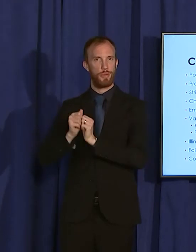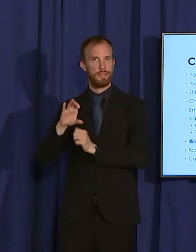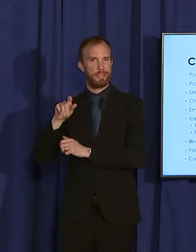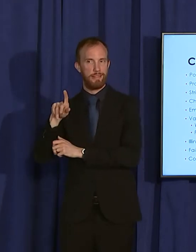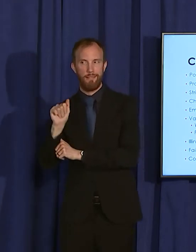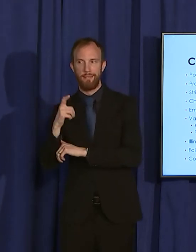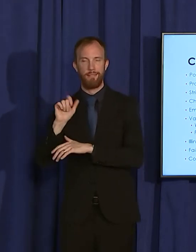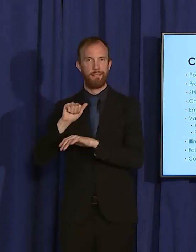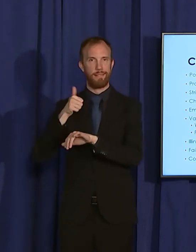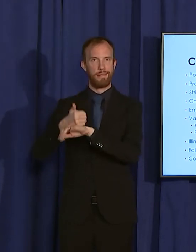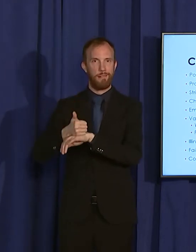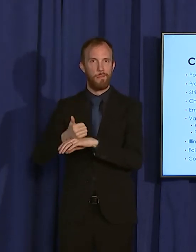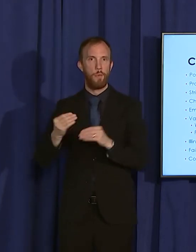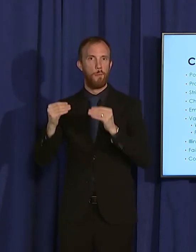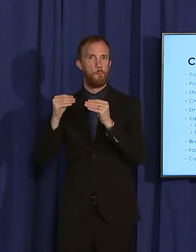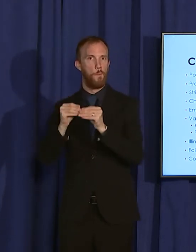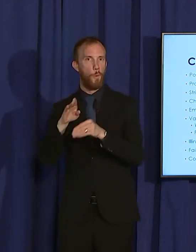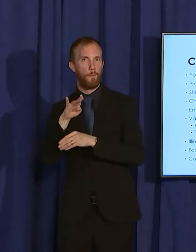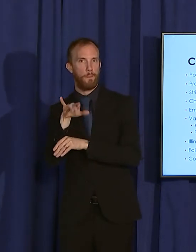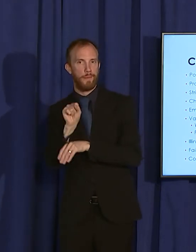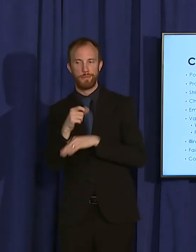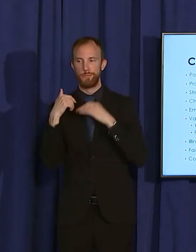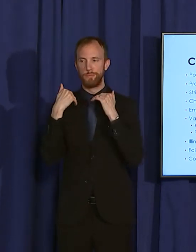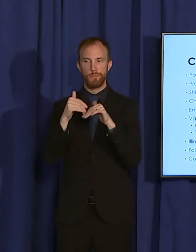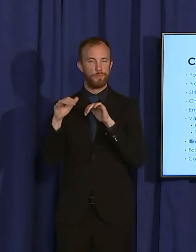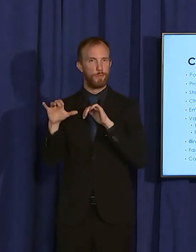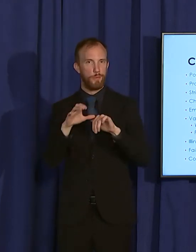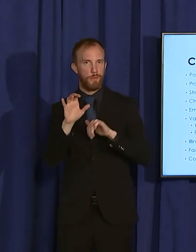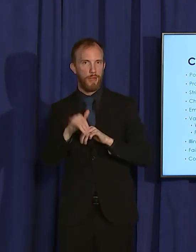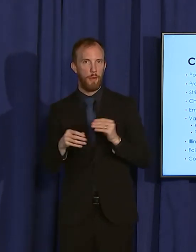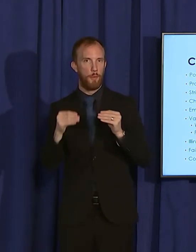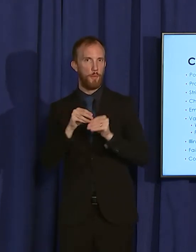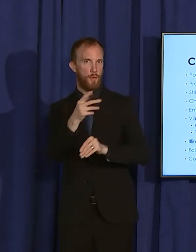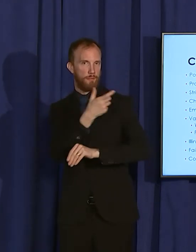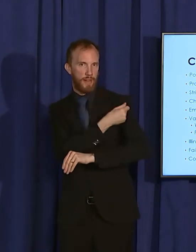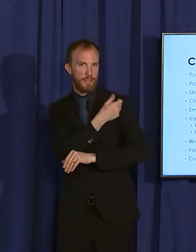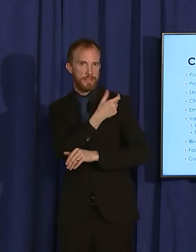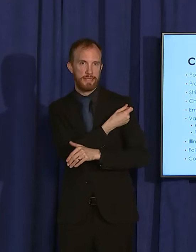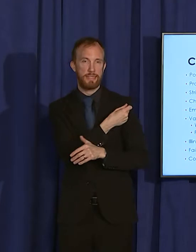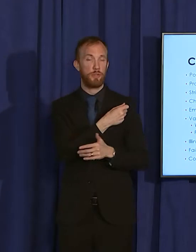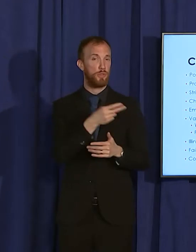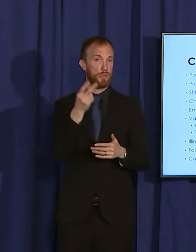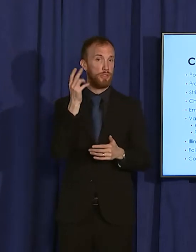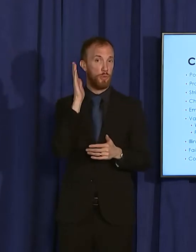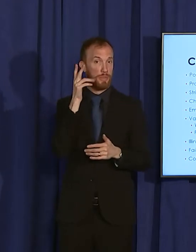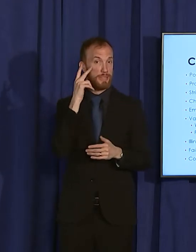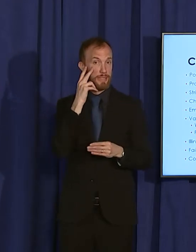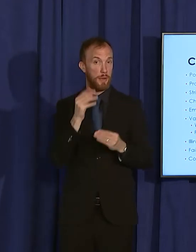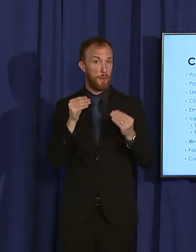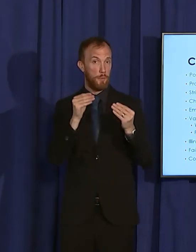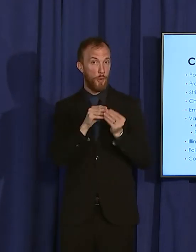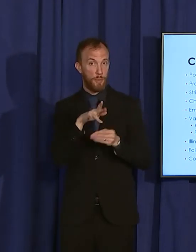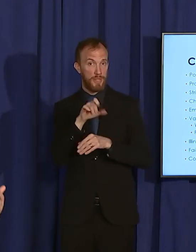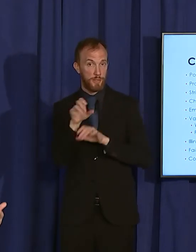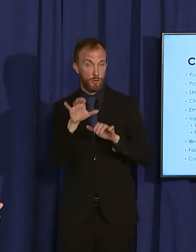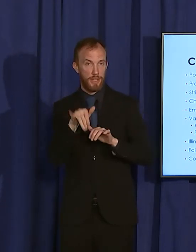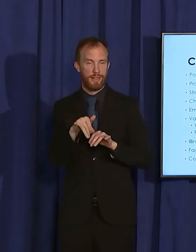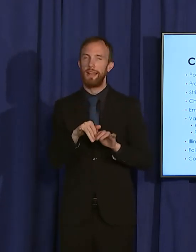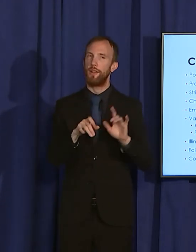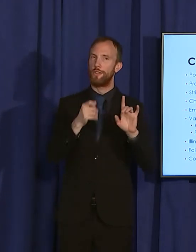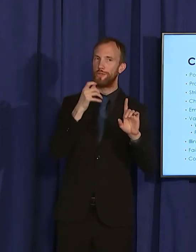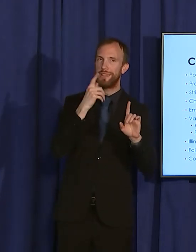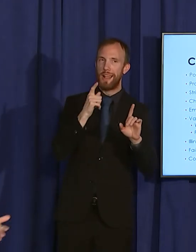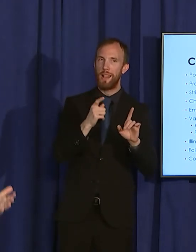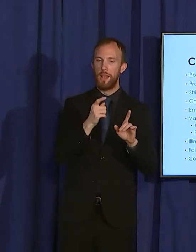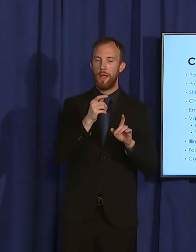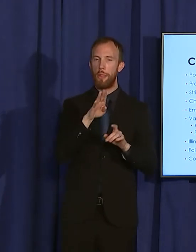stations. So you will be seeing more of these buses retrofitted. We don't vaccinate anybody while the bus is moving, but the idea is that you're